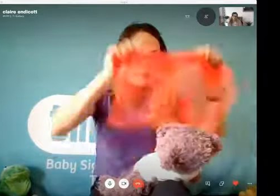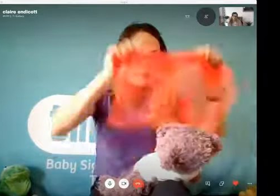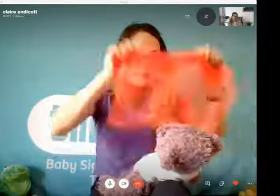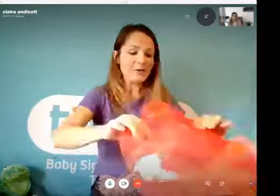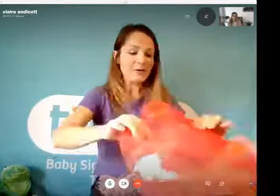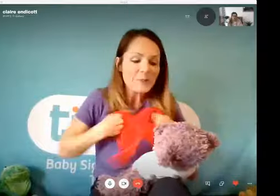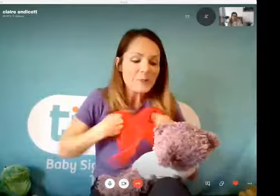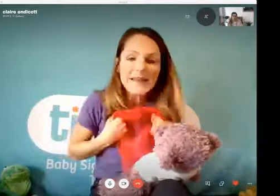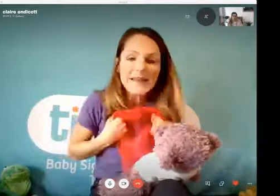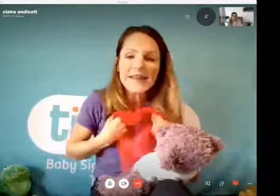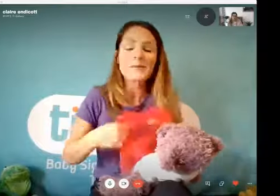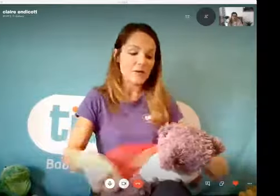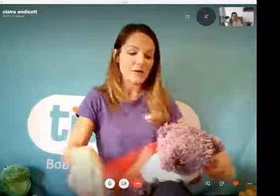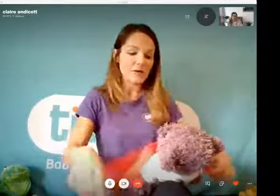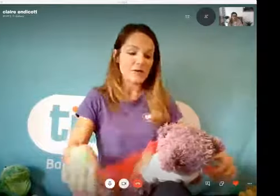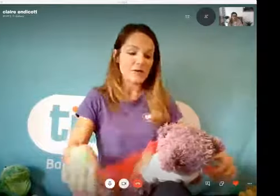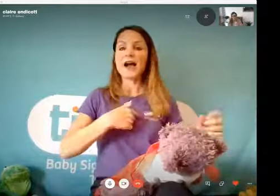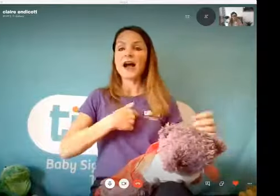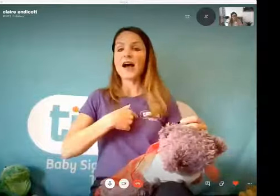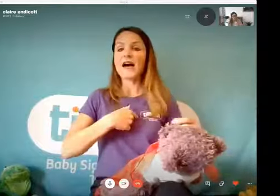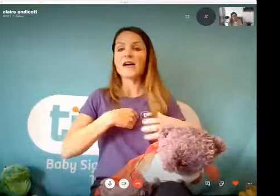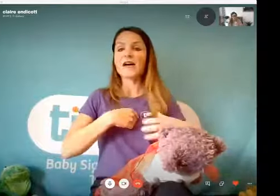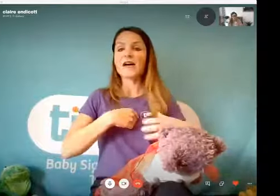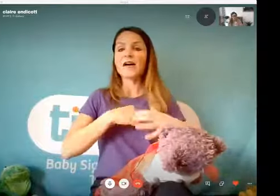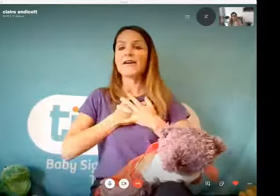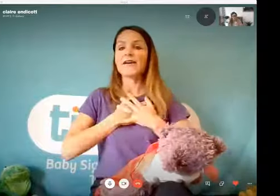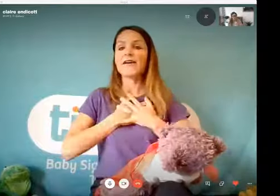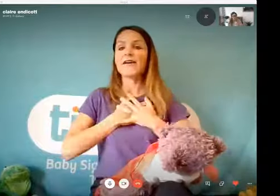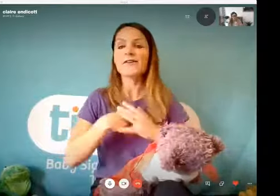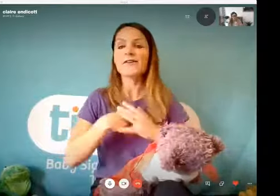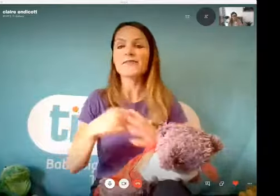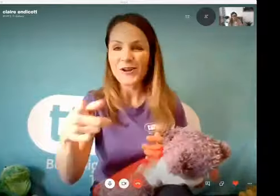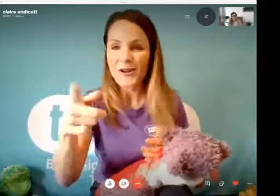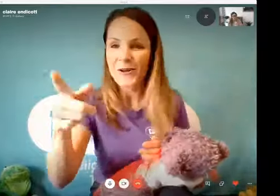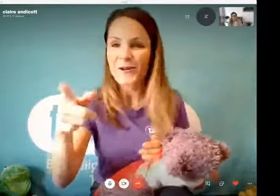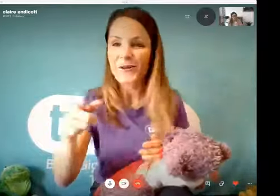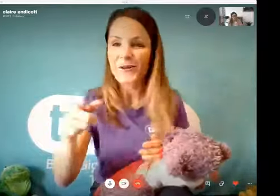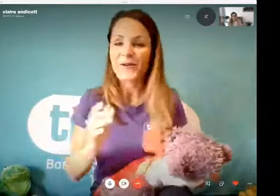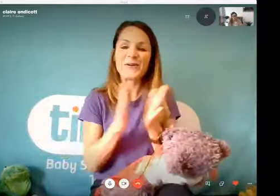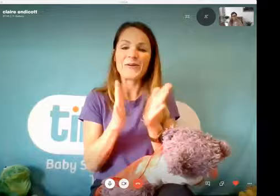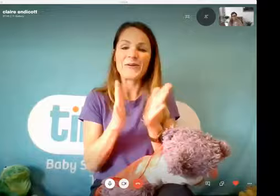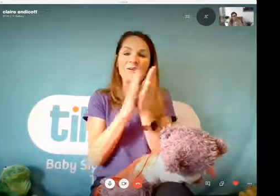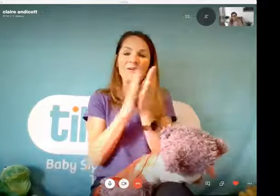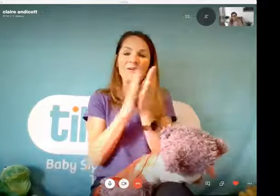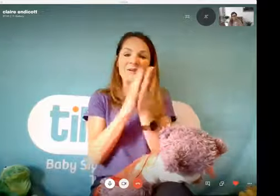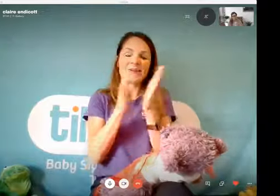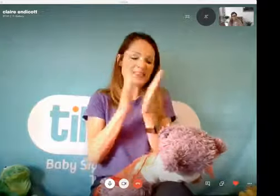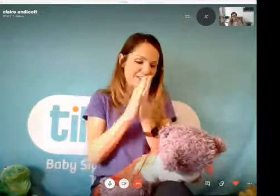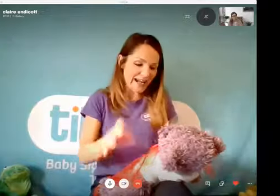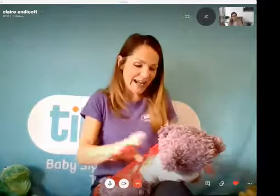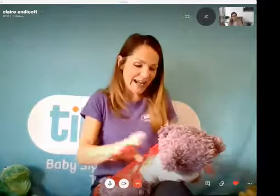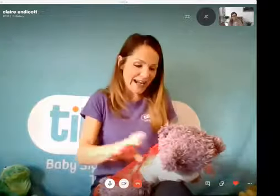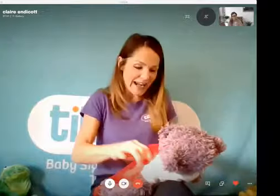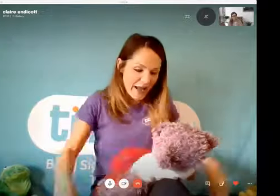Peekaboo, peekaboo, I love you. Give yourself a little clap. You can give your